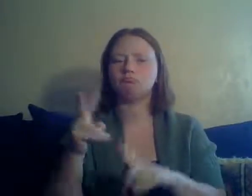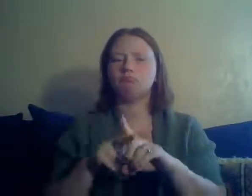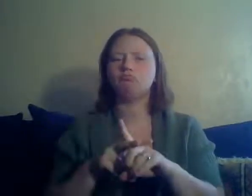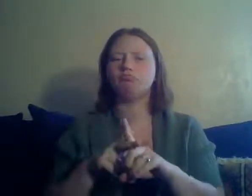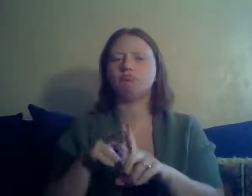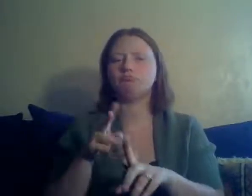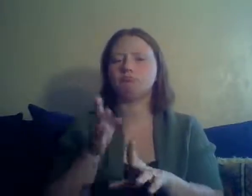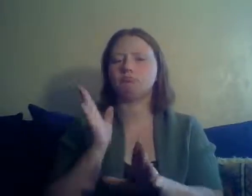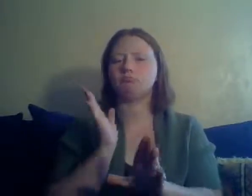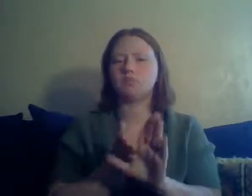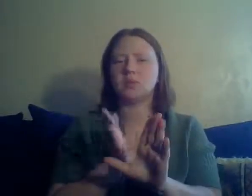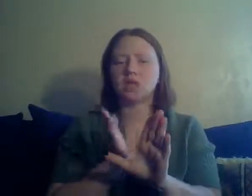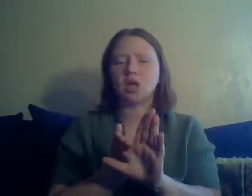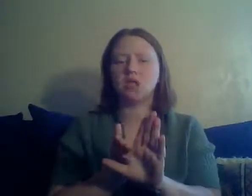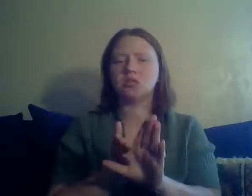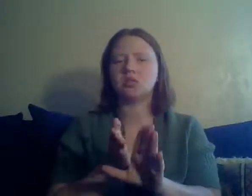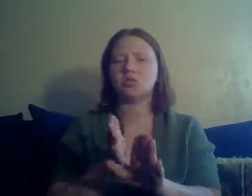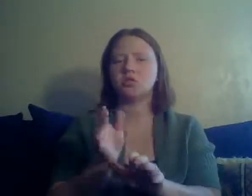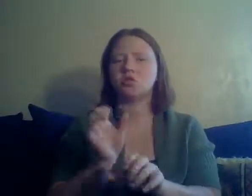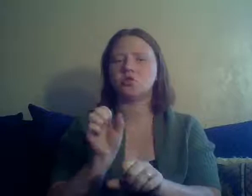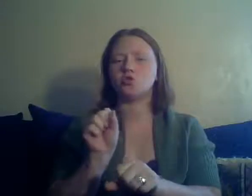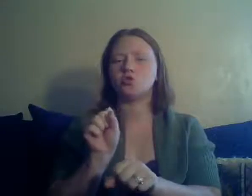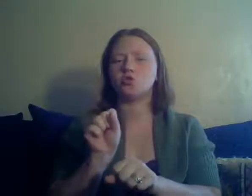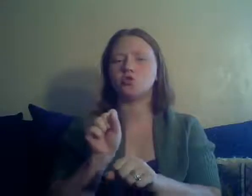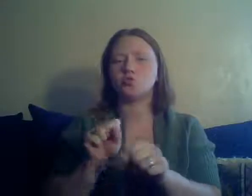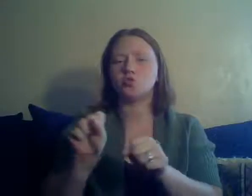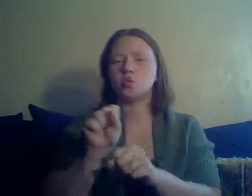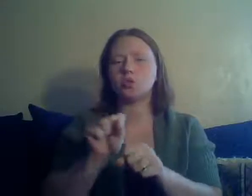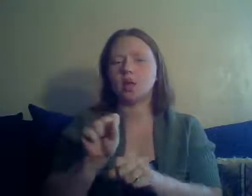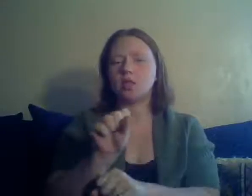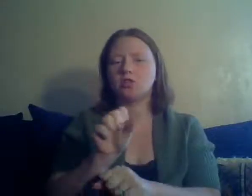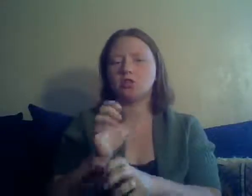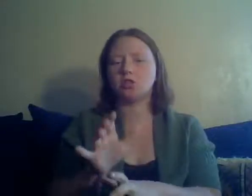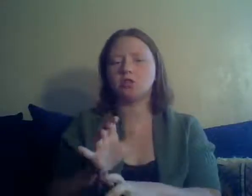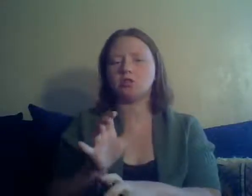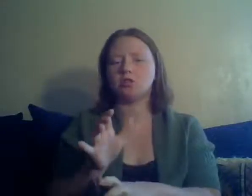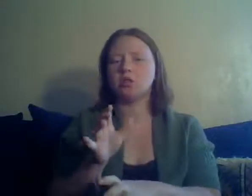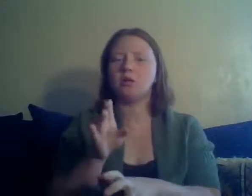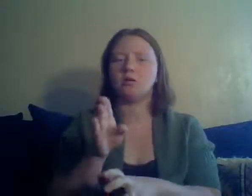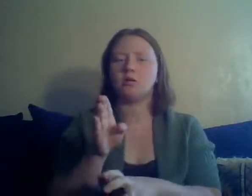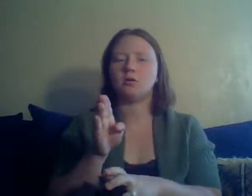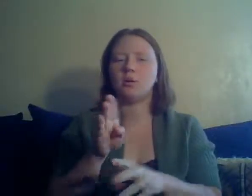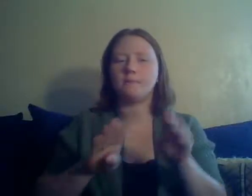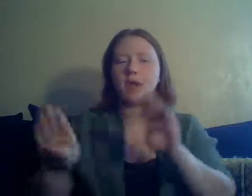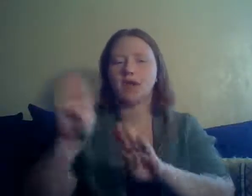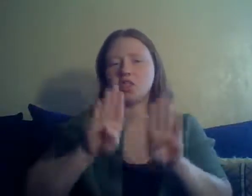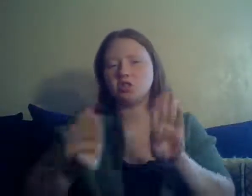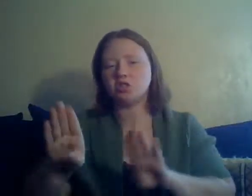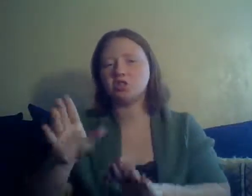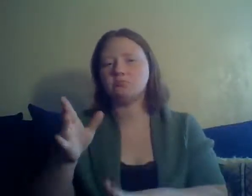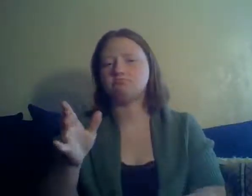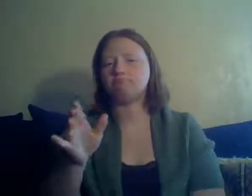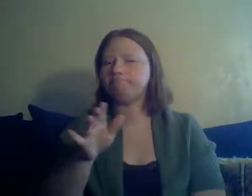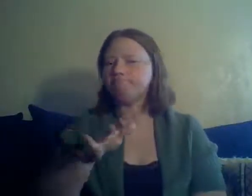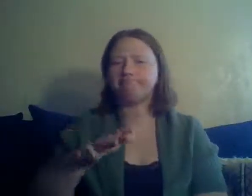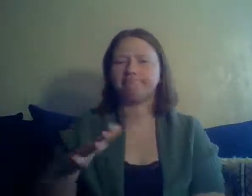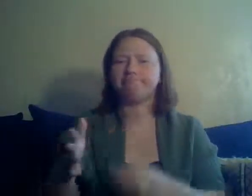psychology, sociology, biology, physics, any of the courses on the college level. And you could even try this with high